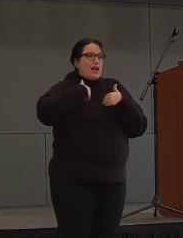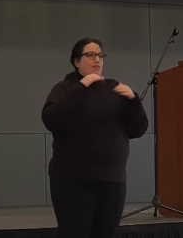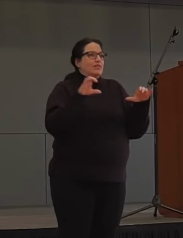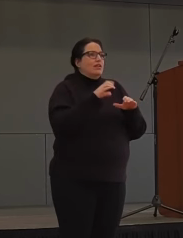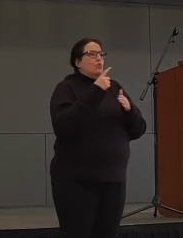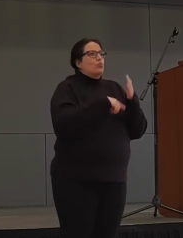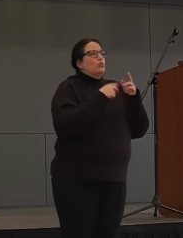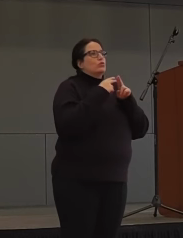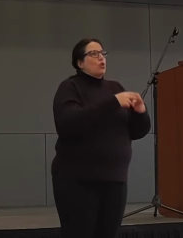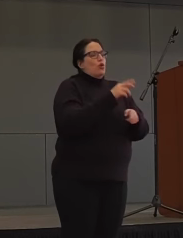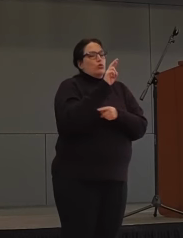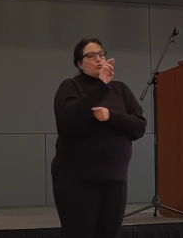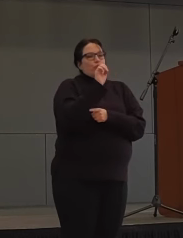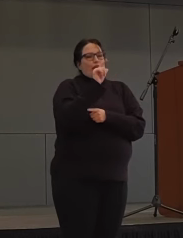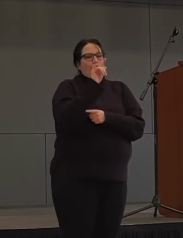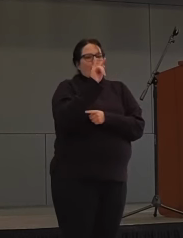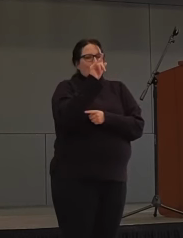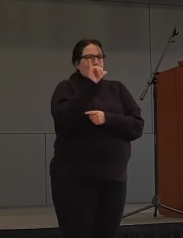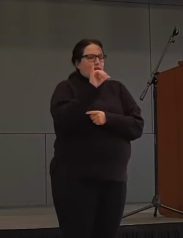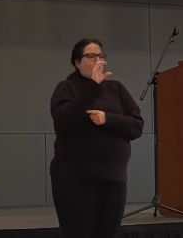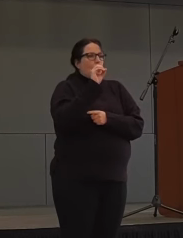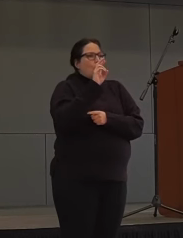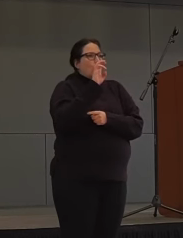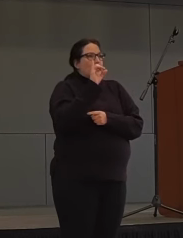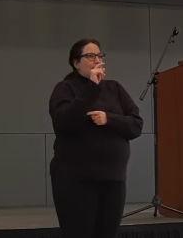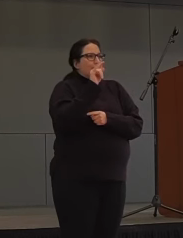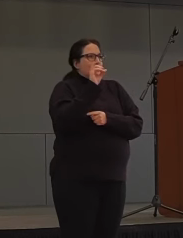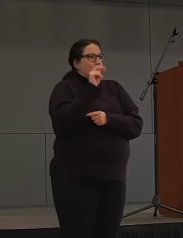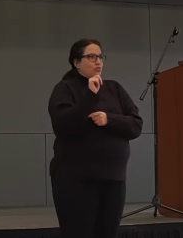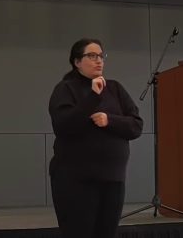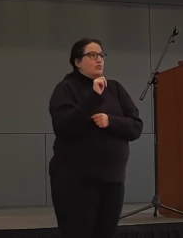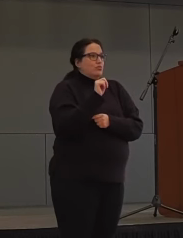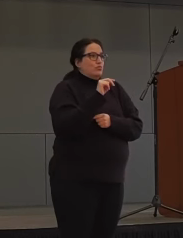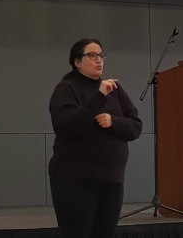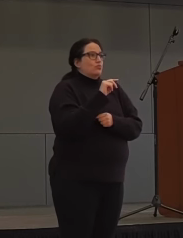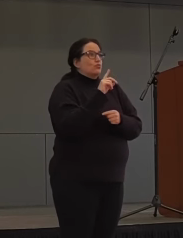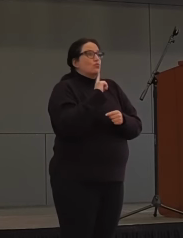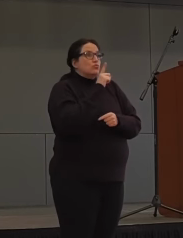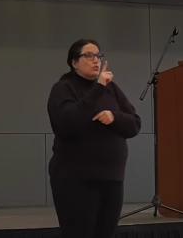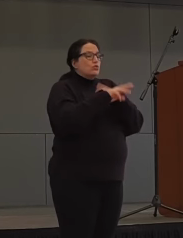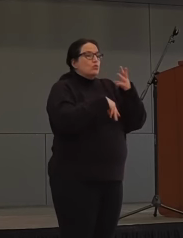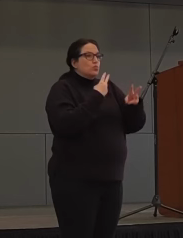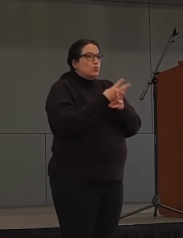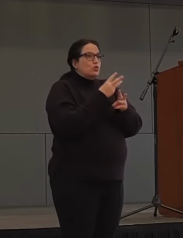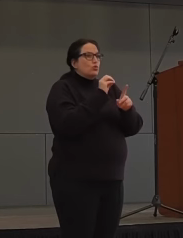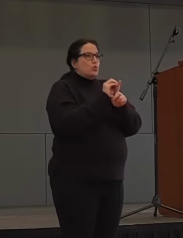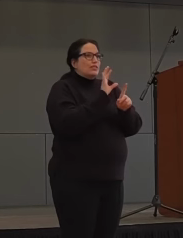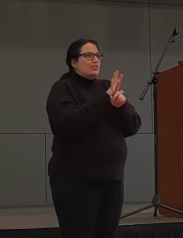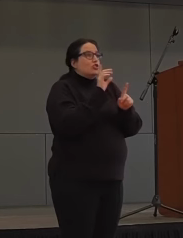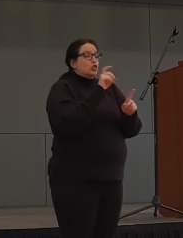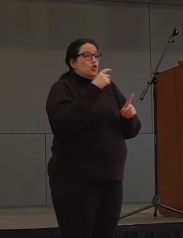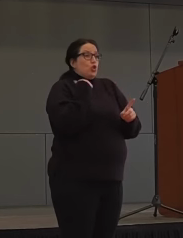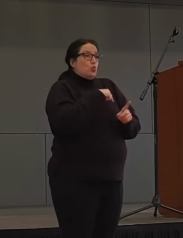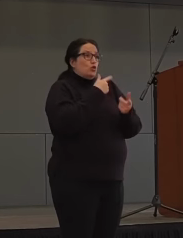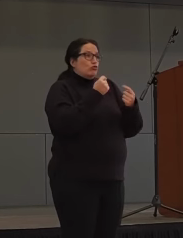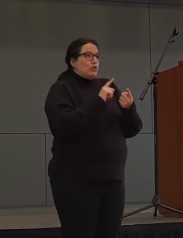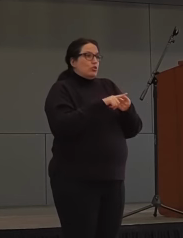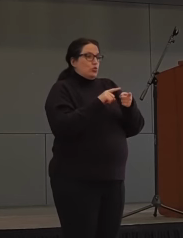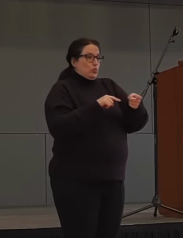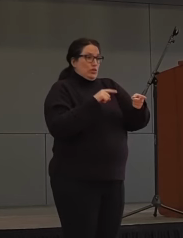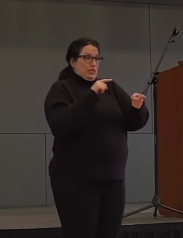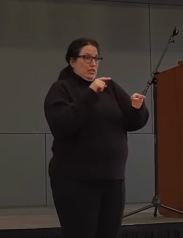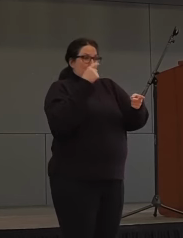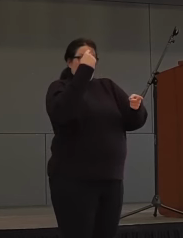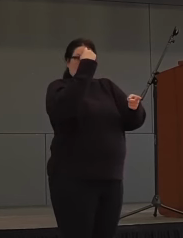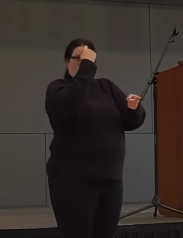reality orientation. Should we try to orient someone to reality who is